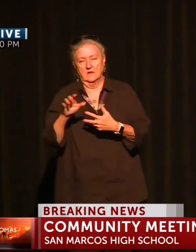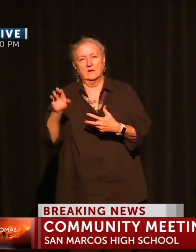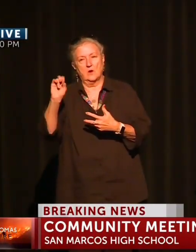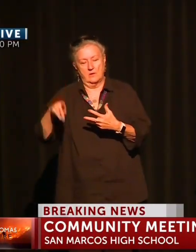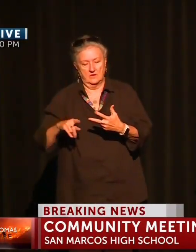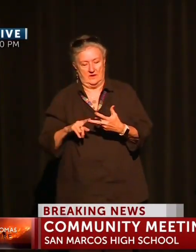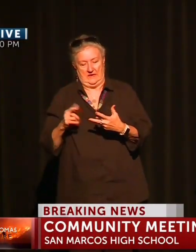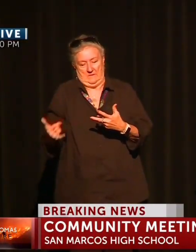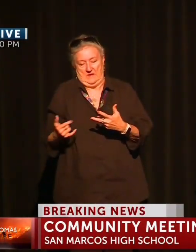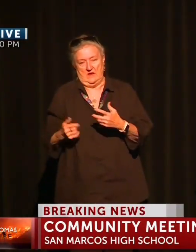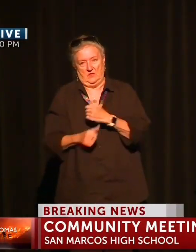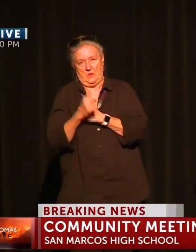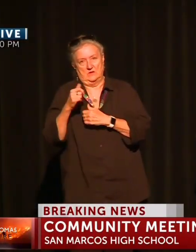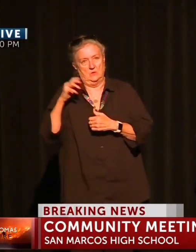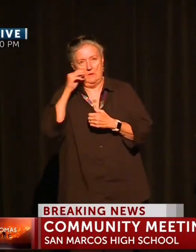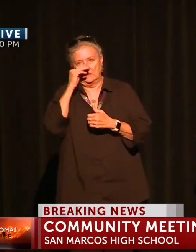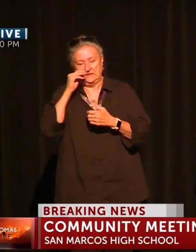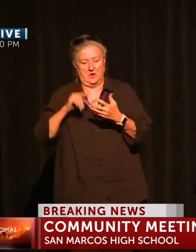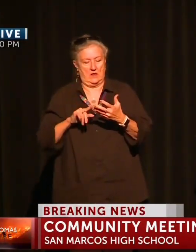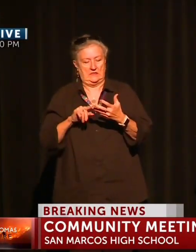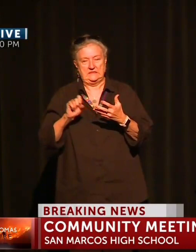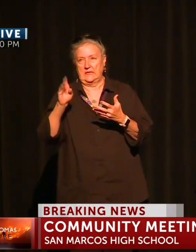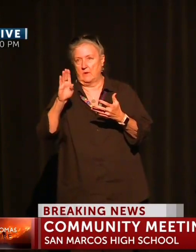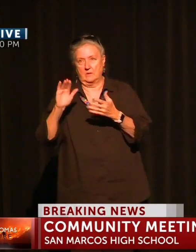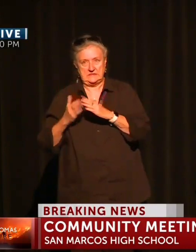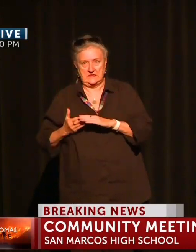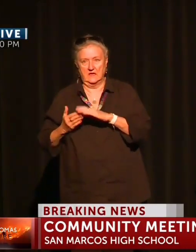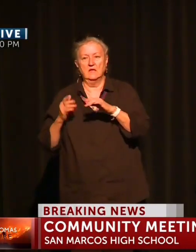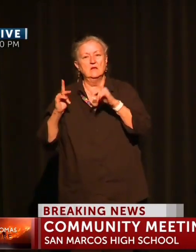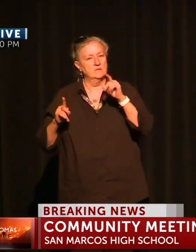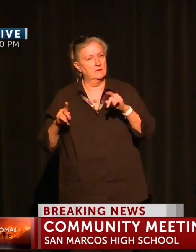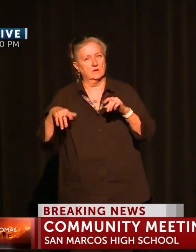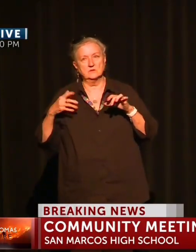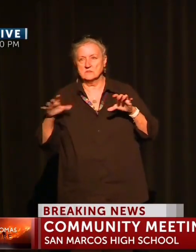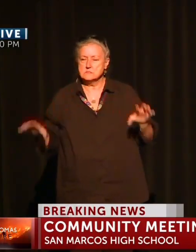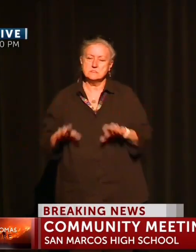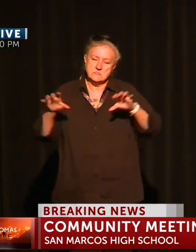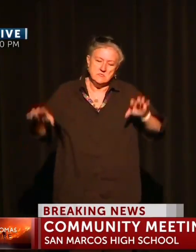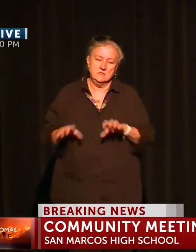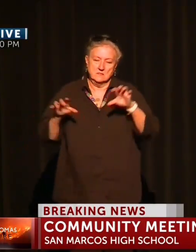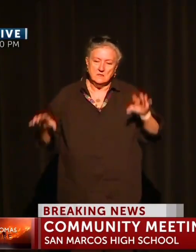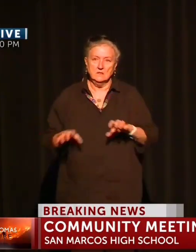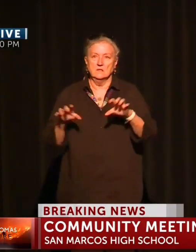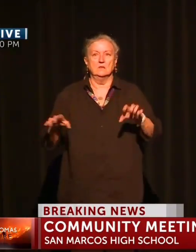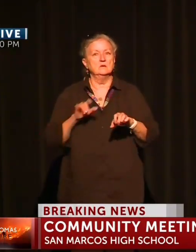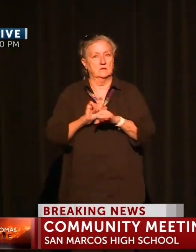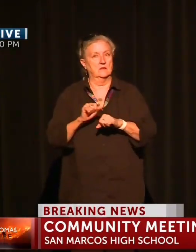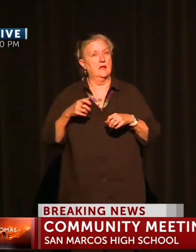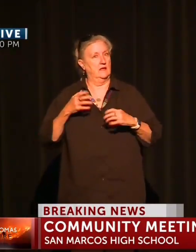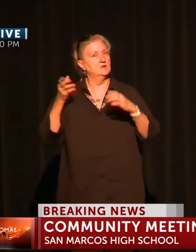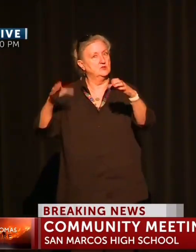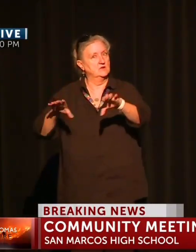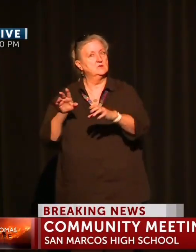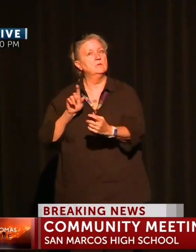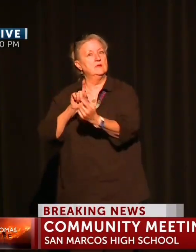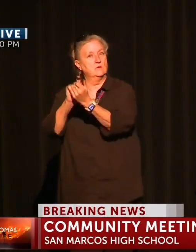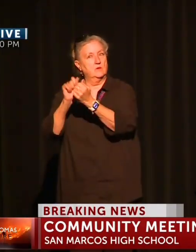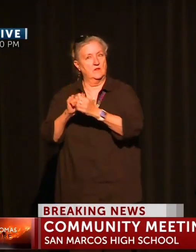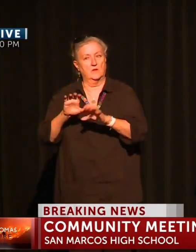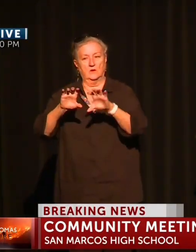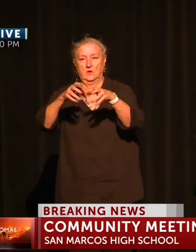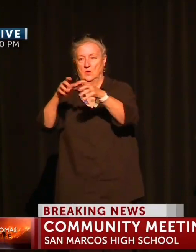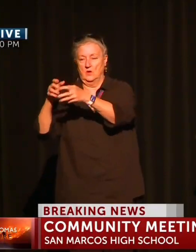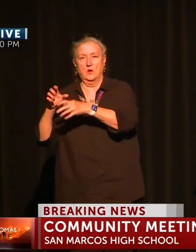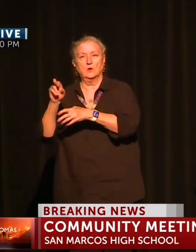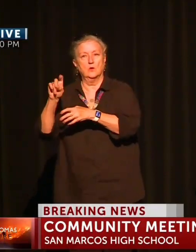to Montecito and Santa Barbara City, the folks are in there just doing an incredible job. And I had a chance to meet with those crews that are physically on the